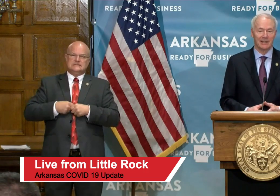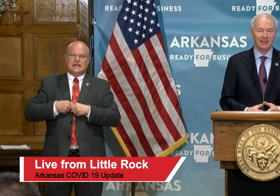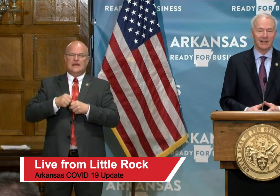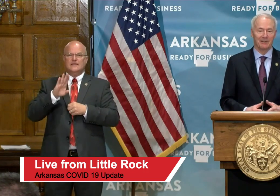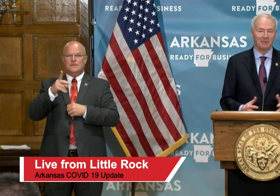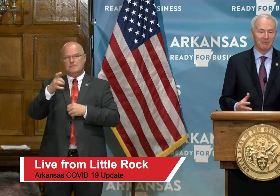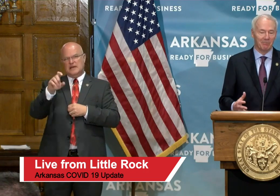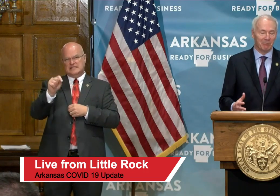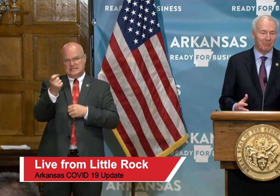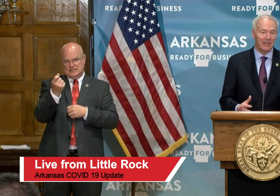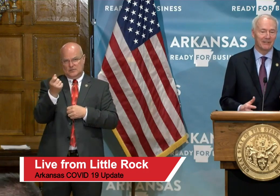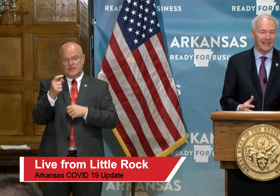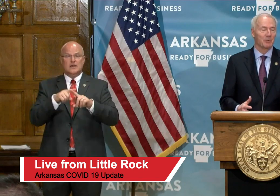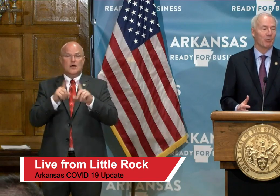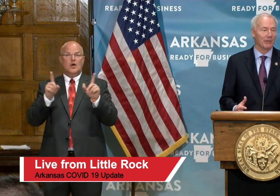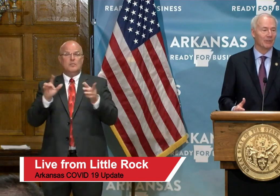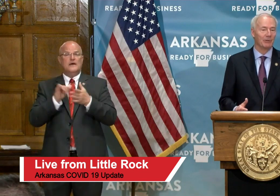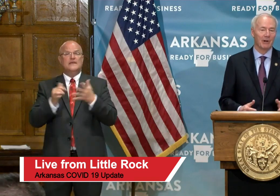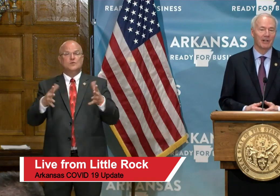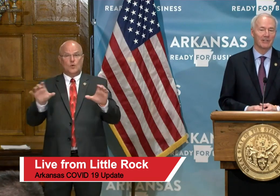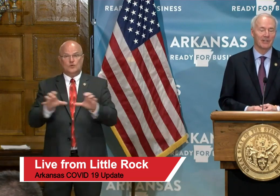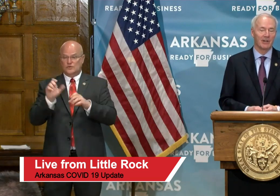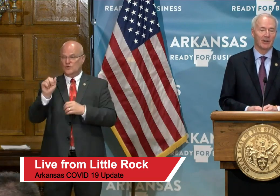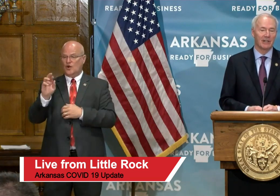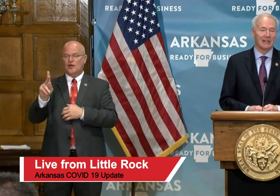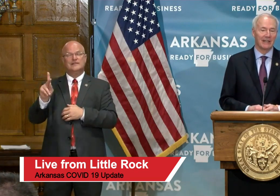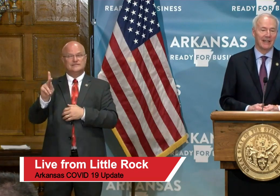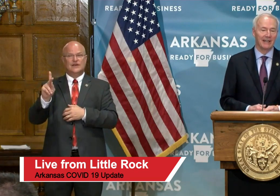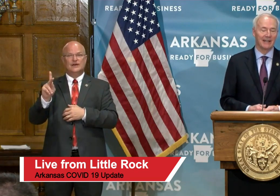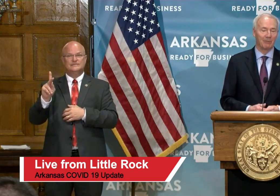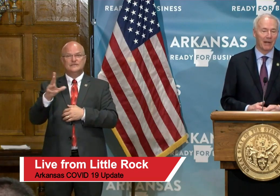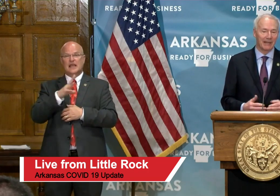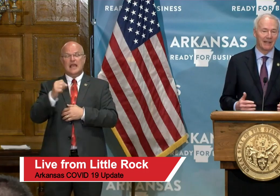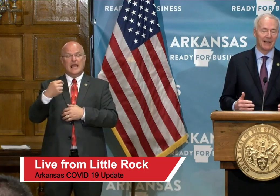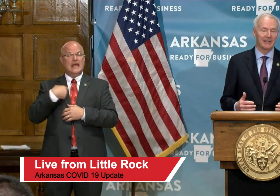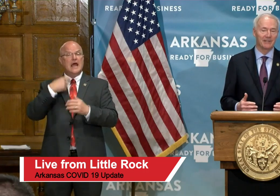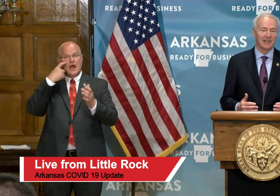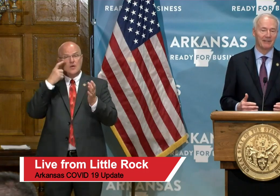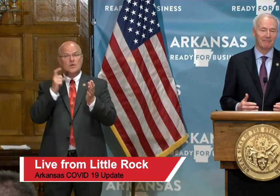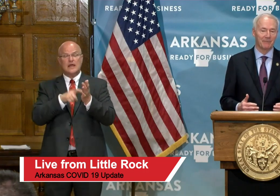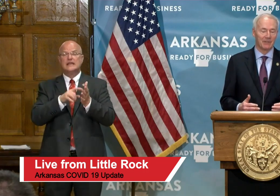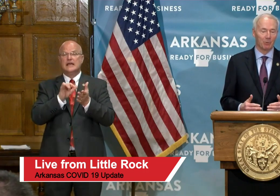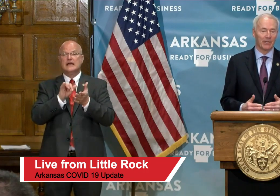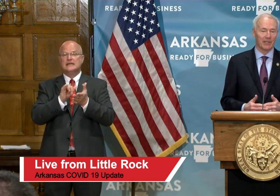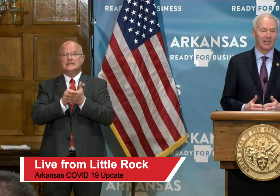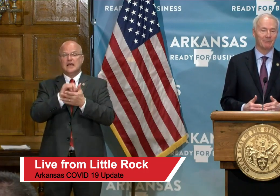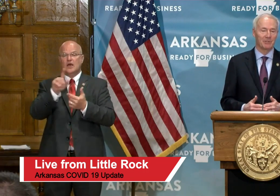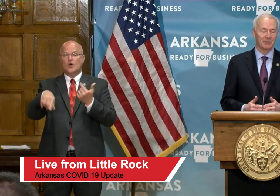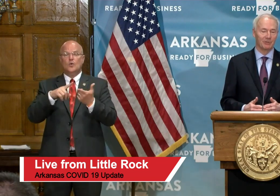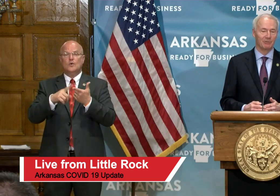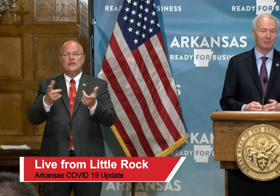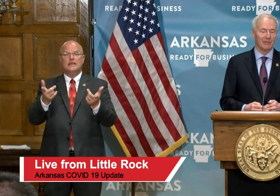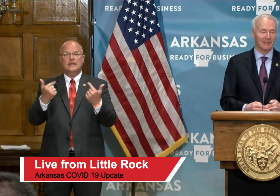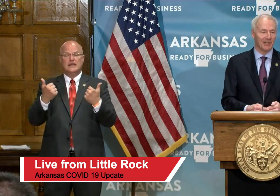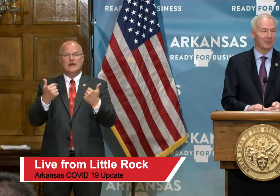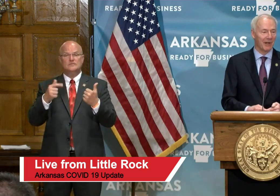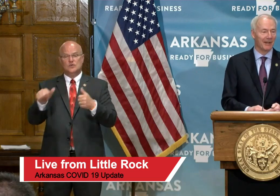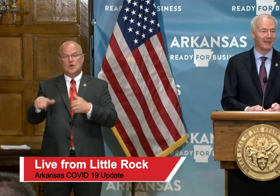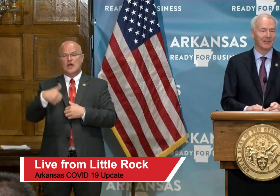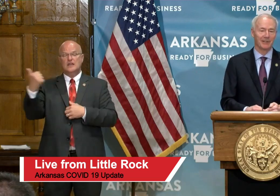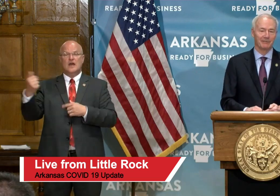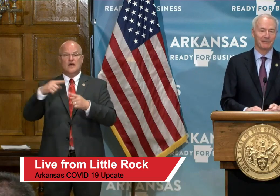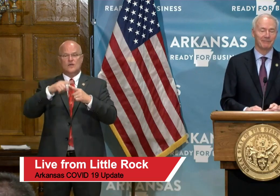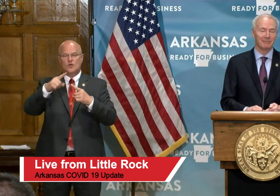budget, but that's what we do in Arkansas. And I recognize that when it comes to